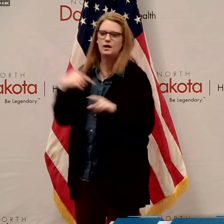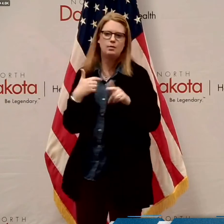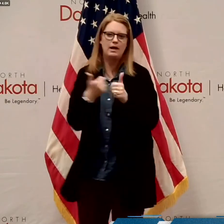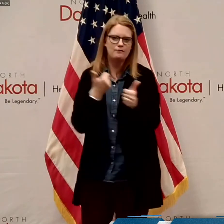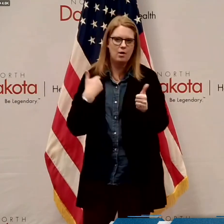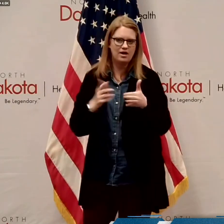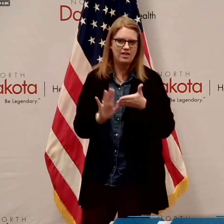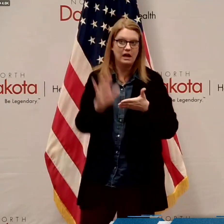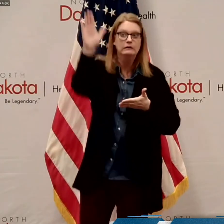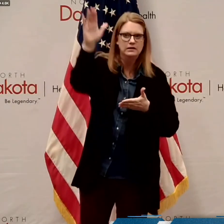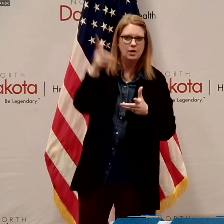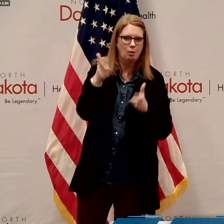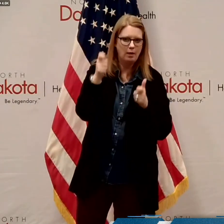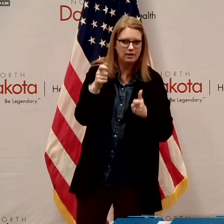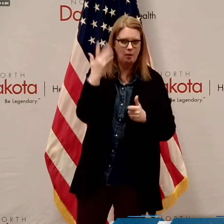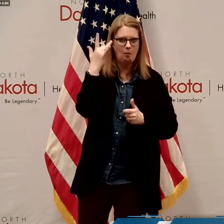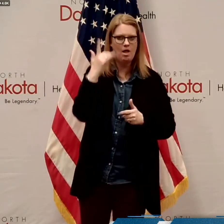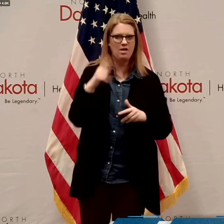we took action